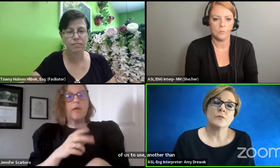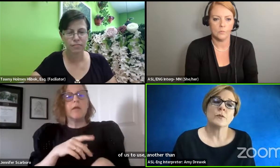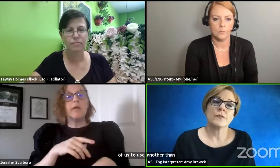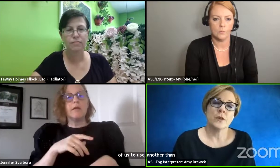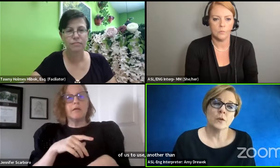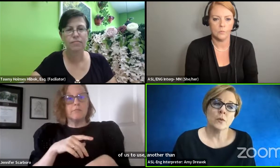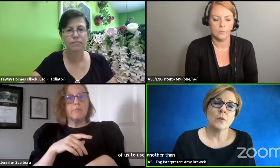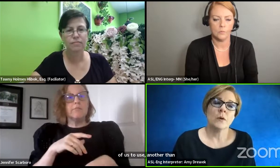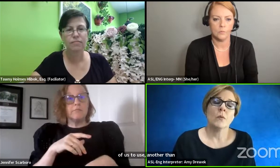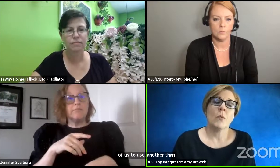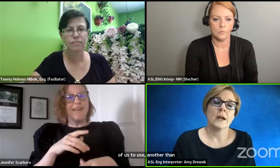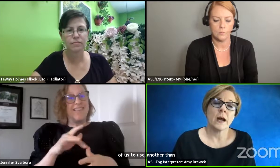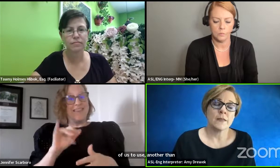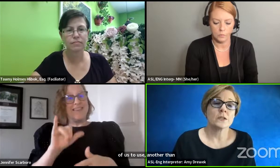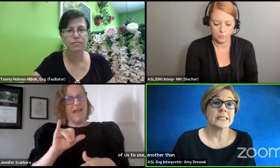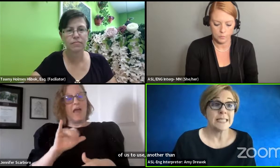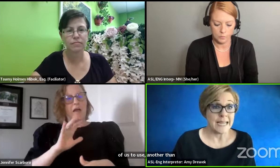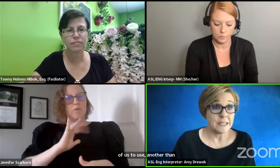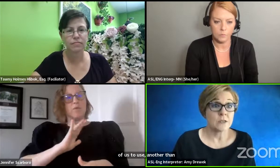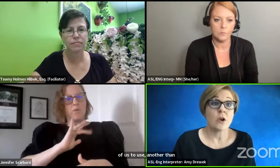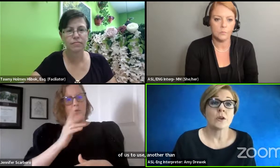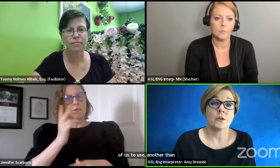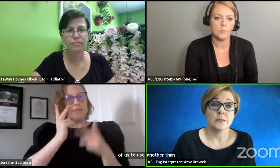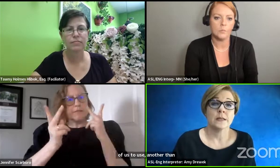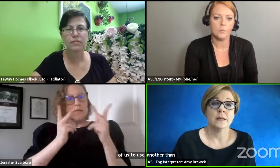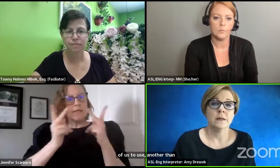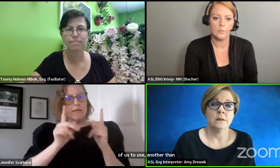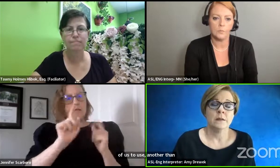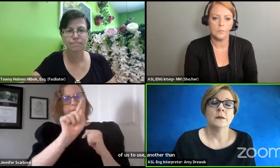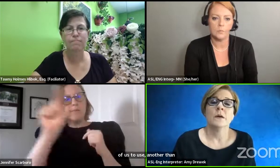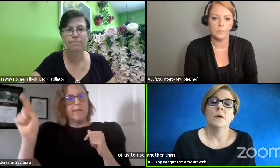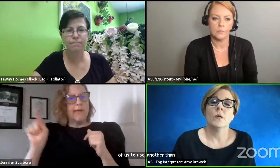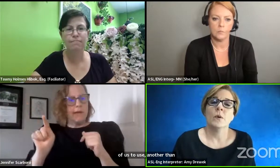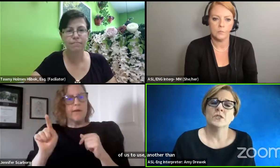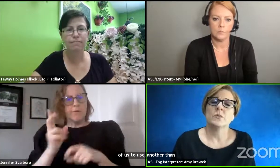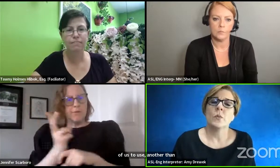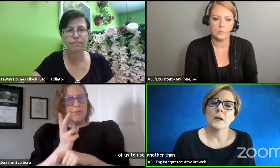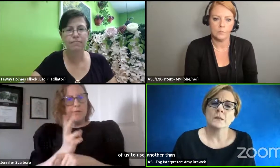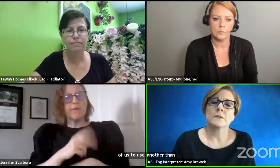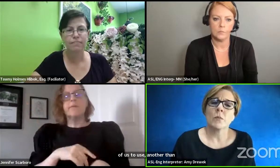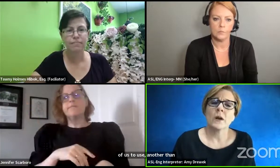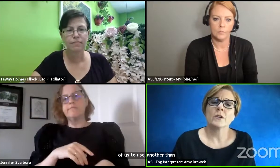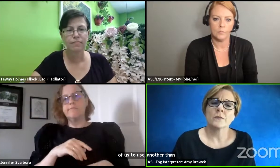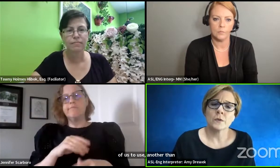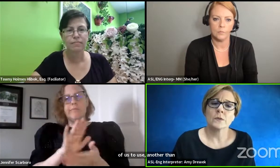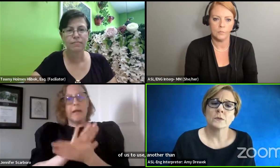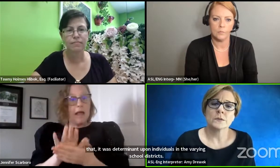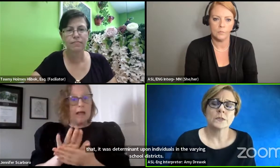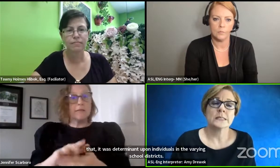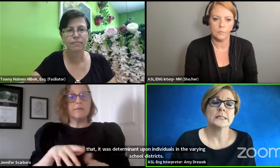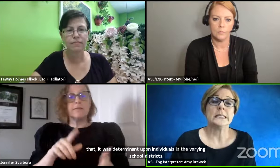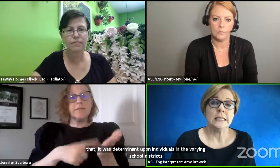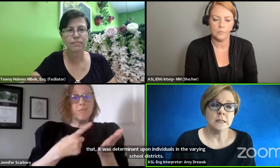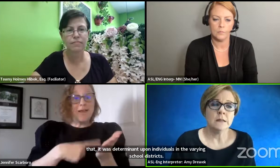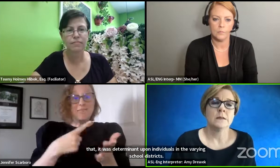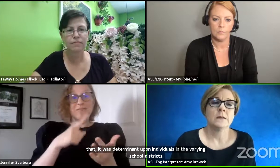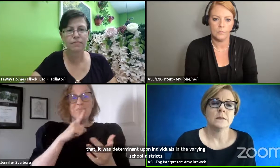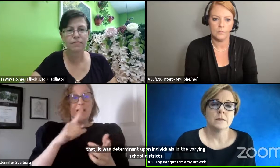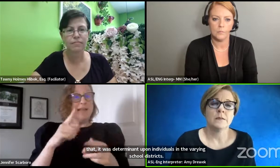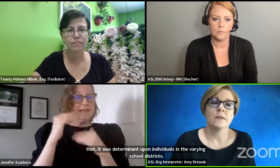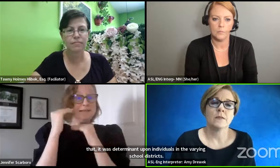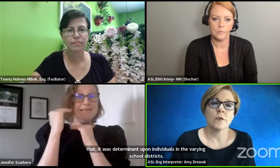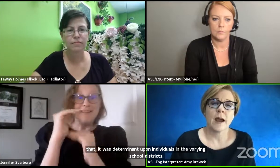We did review what other states are using, which was wonderful to